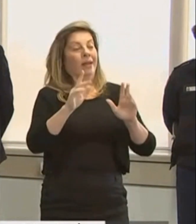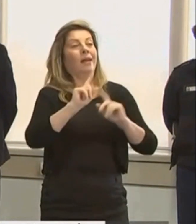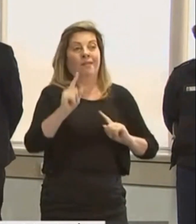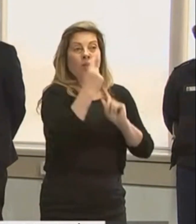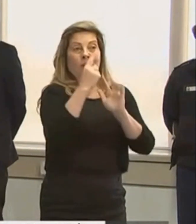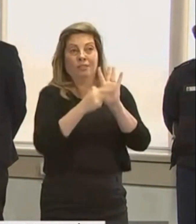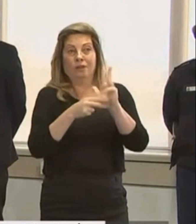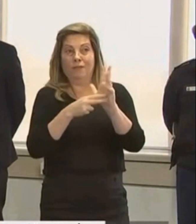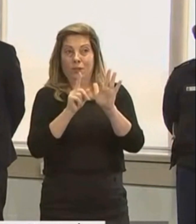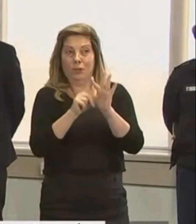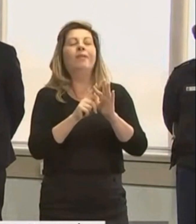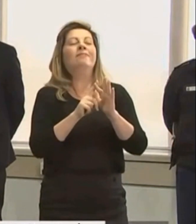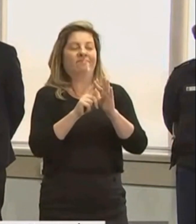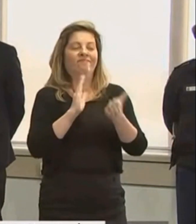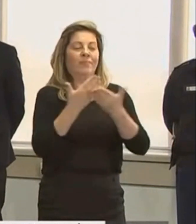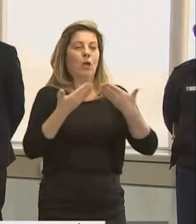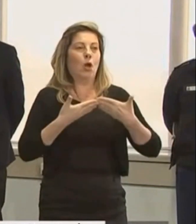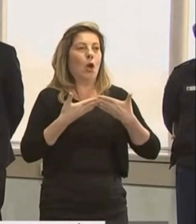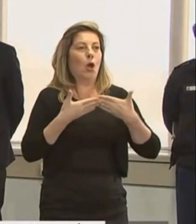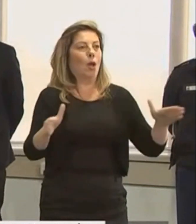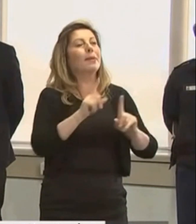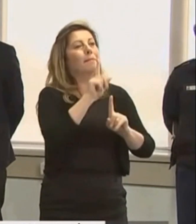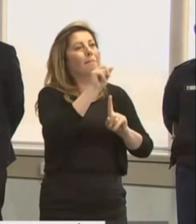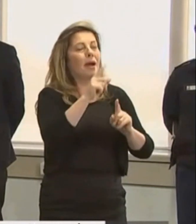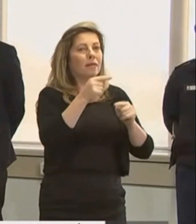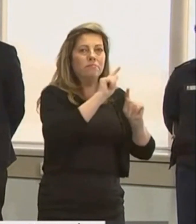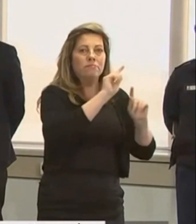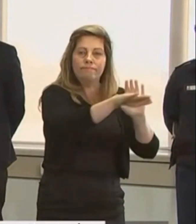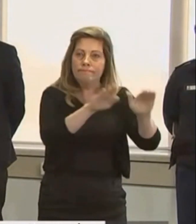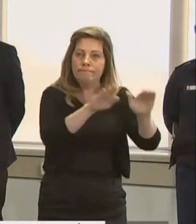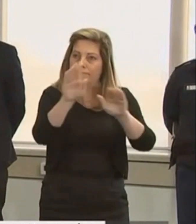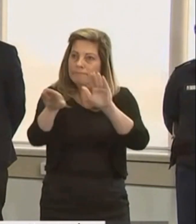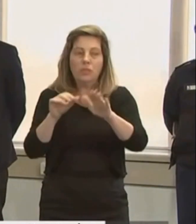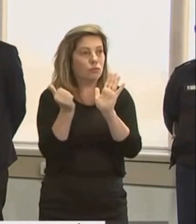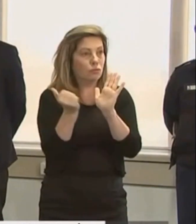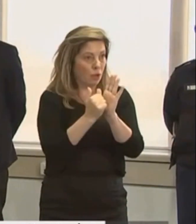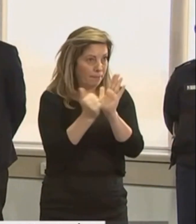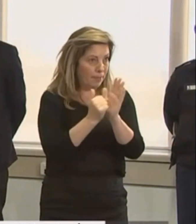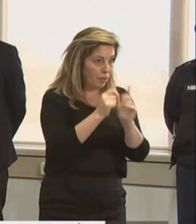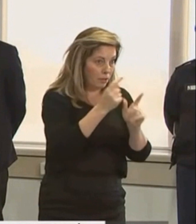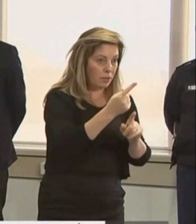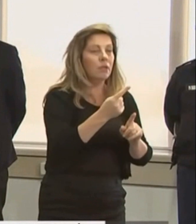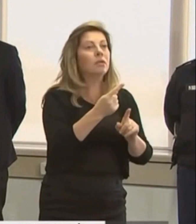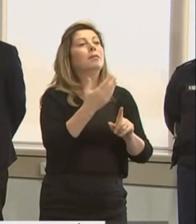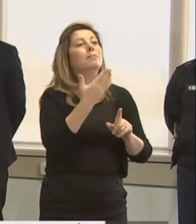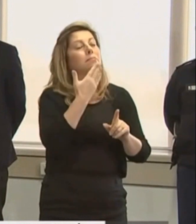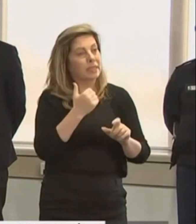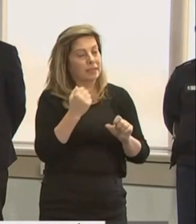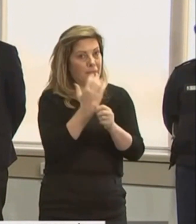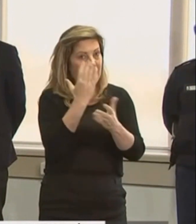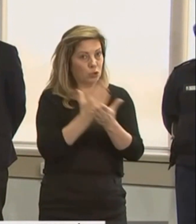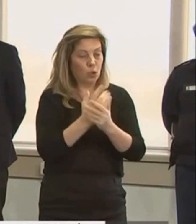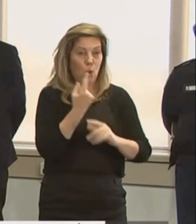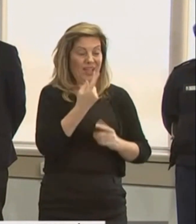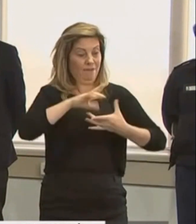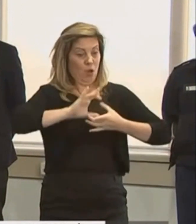So I'm very pleased that they will now be open. But I'm just saying this to each of the proprietors of those beauty salons, tanning salons, waxing salons